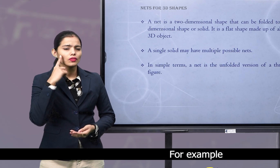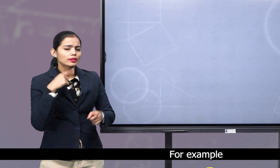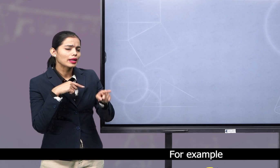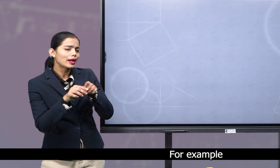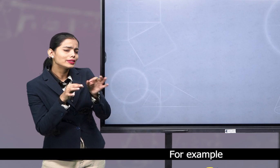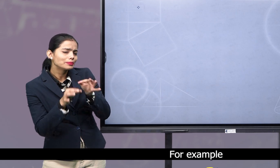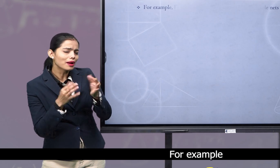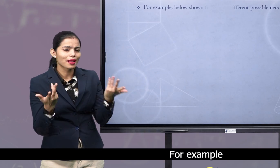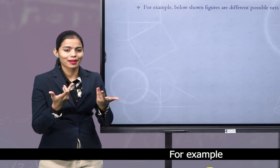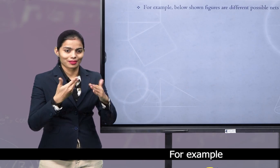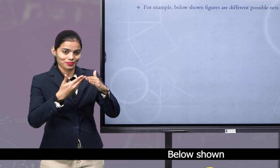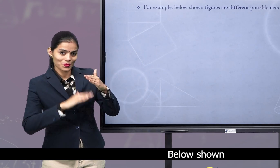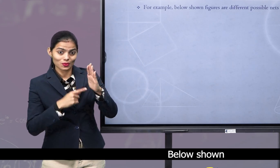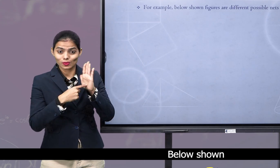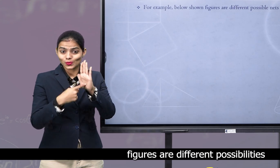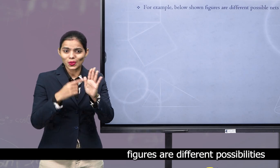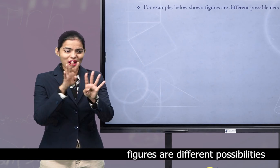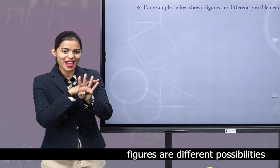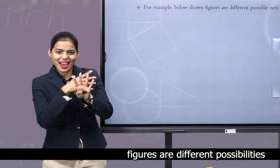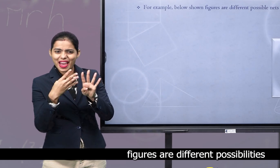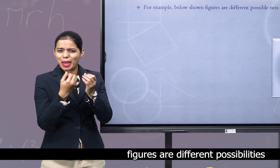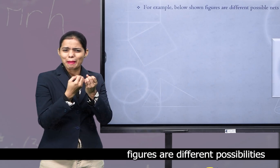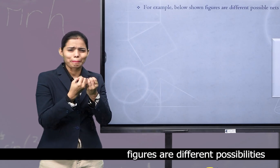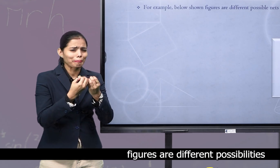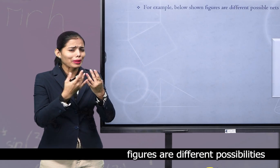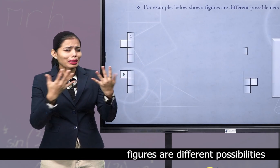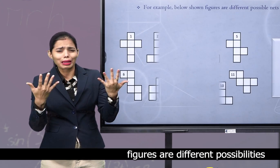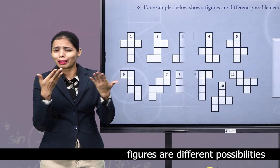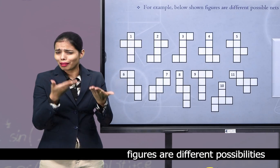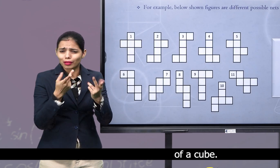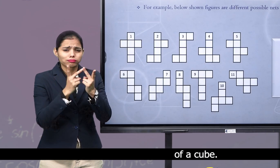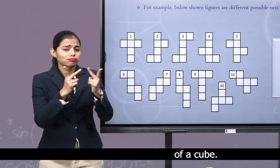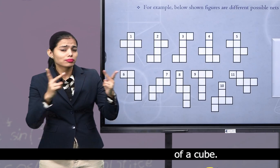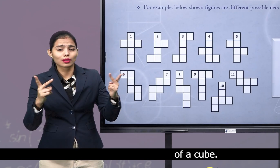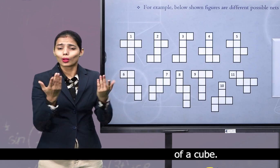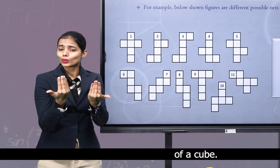For example, below shown figures are different possible nets of a cube.